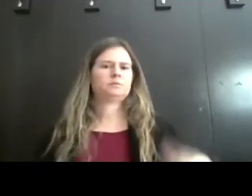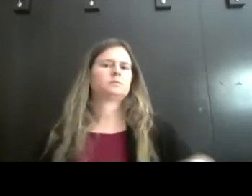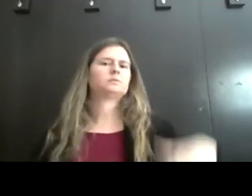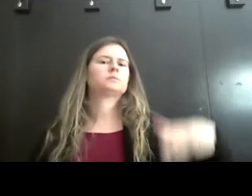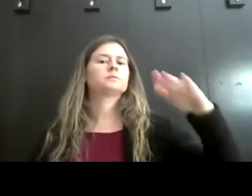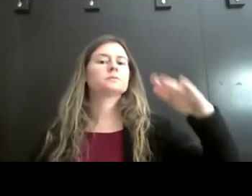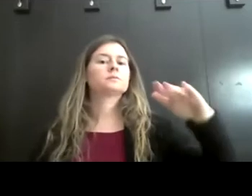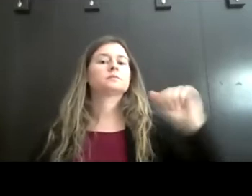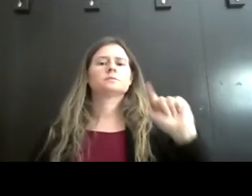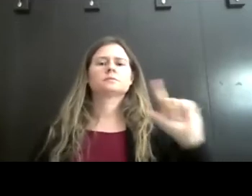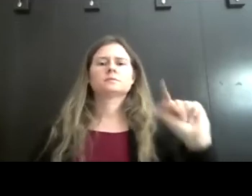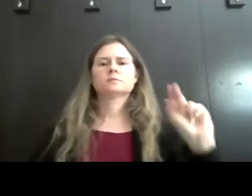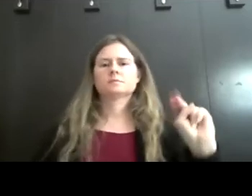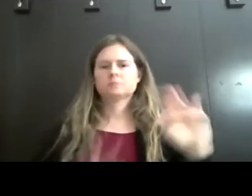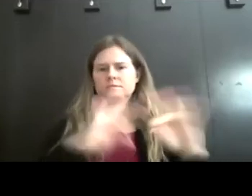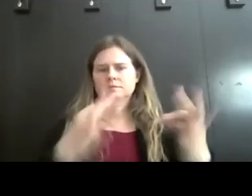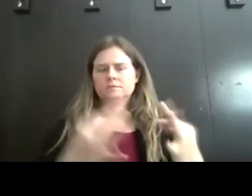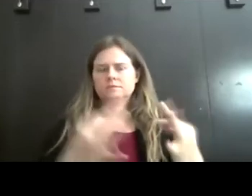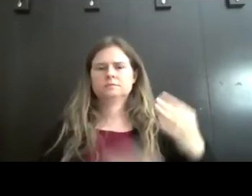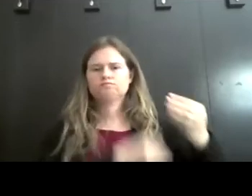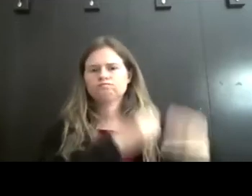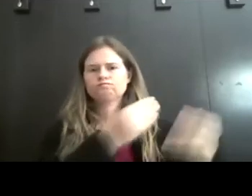been traced back to Chumash and